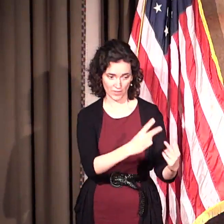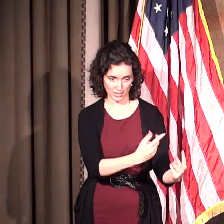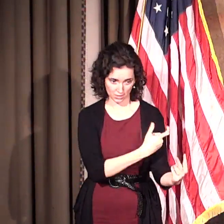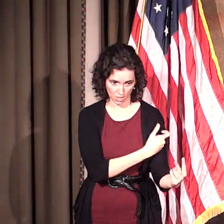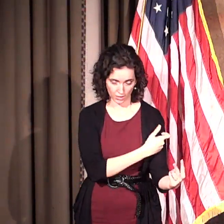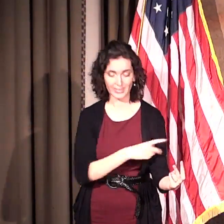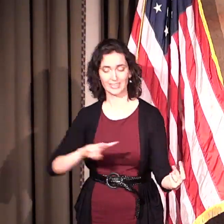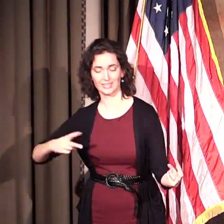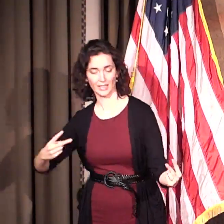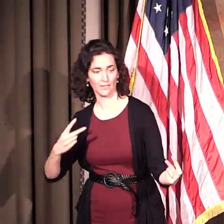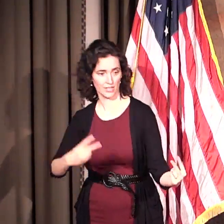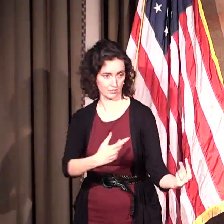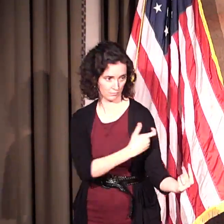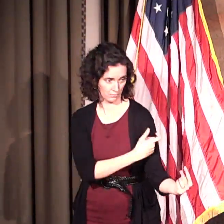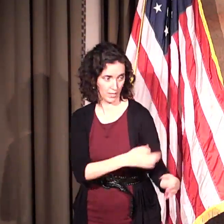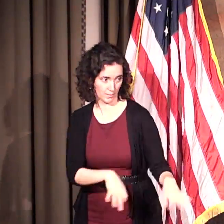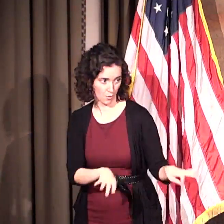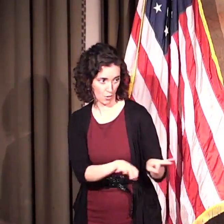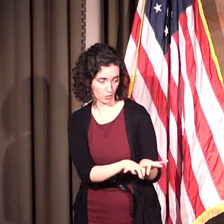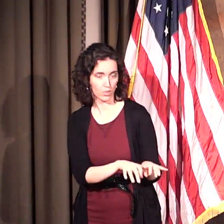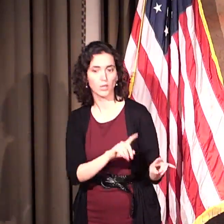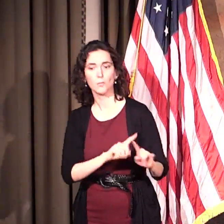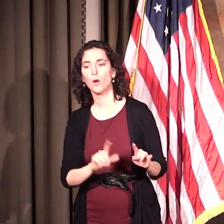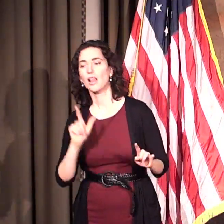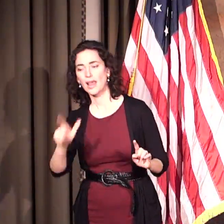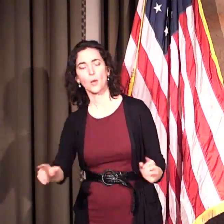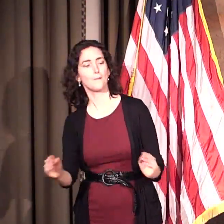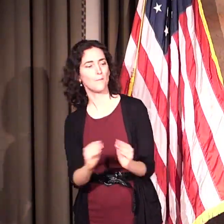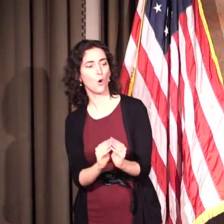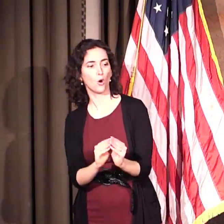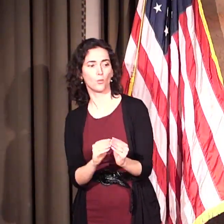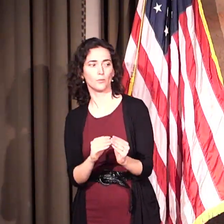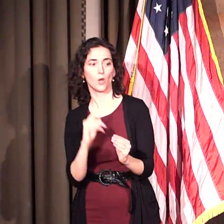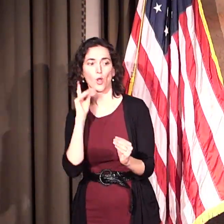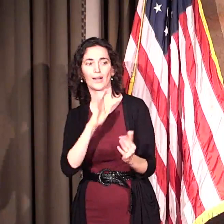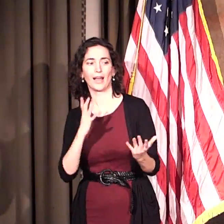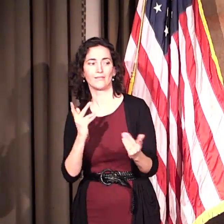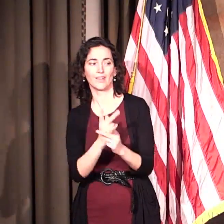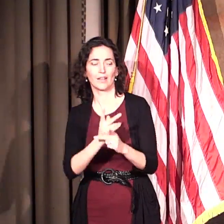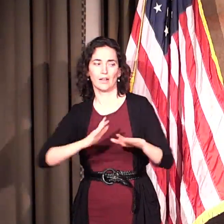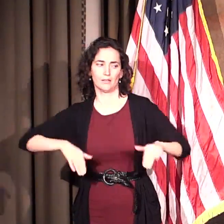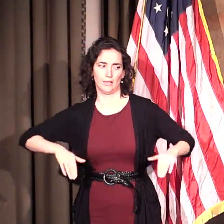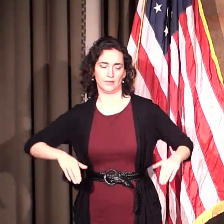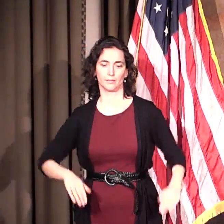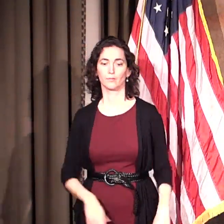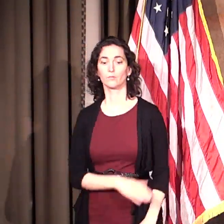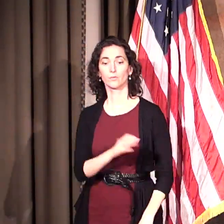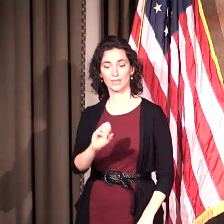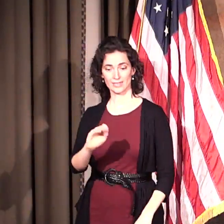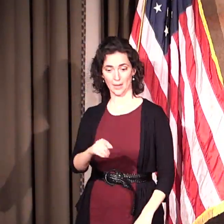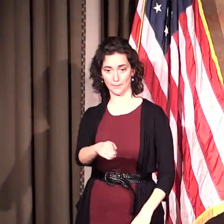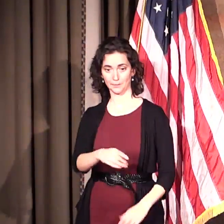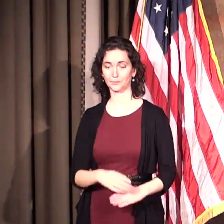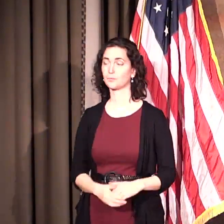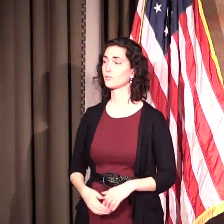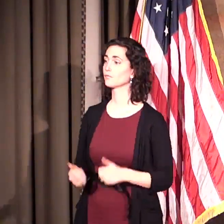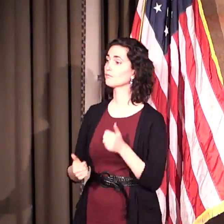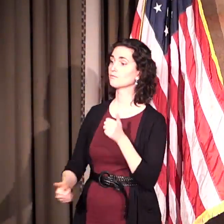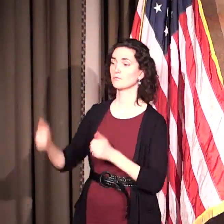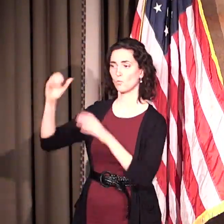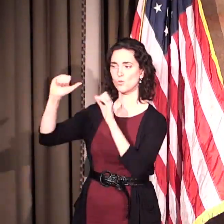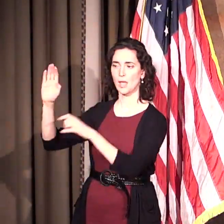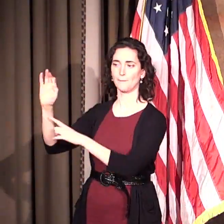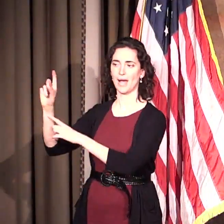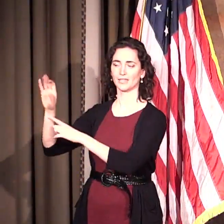it. But there'll be opportunities. We just haven't figured out exactly what that looks like. Sam? The Biden administration said you guys would have a